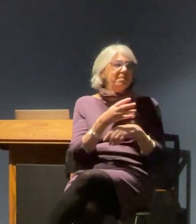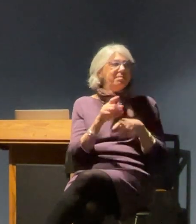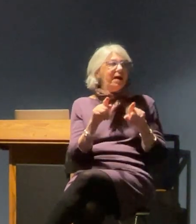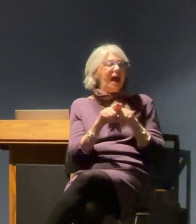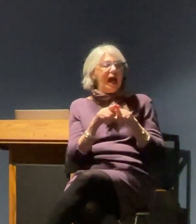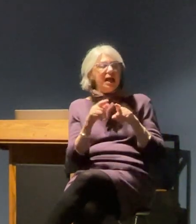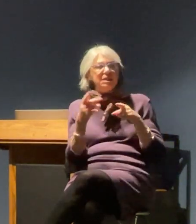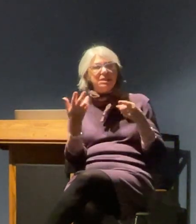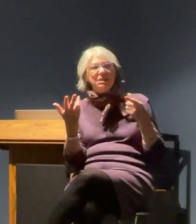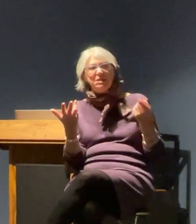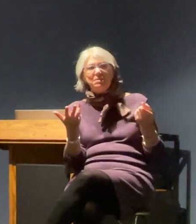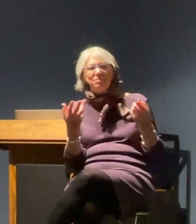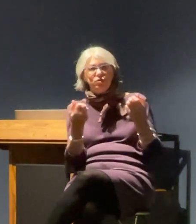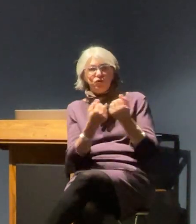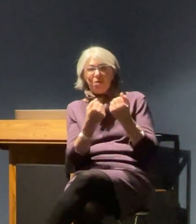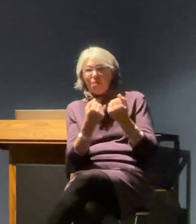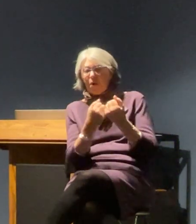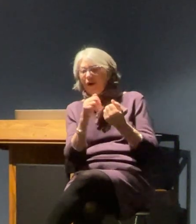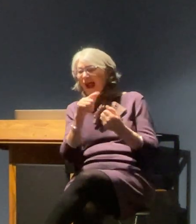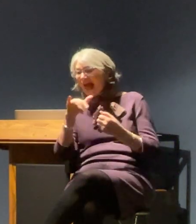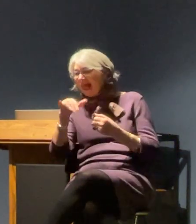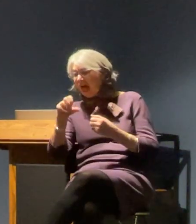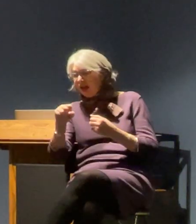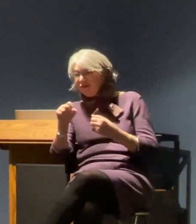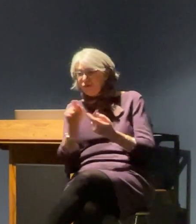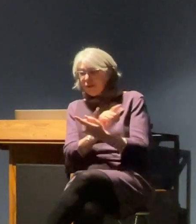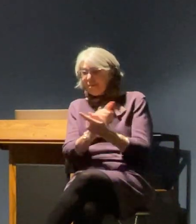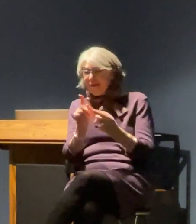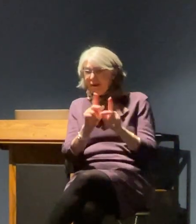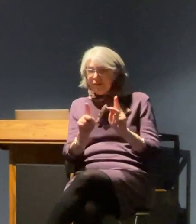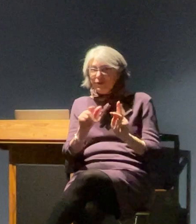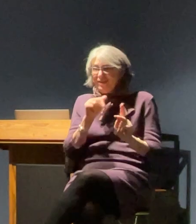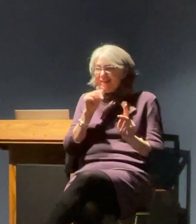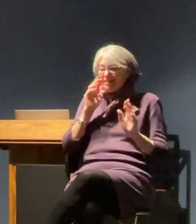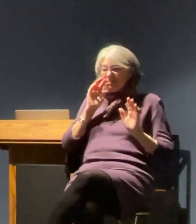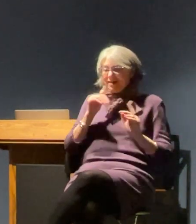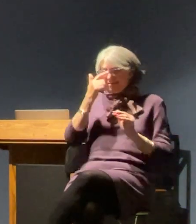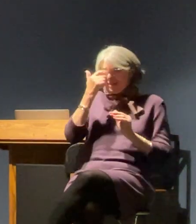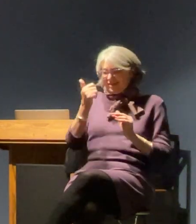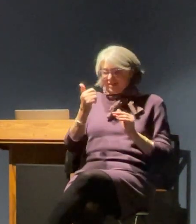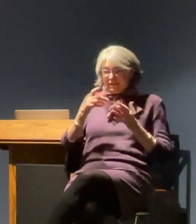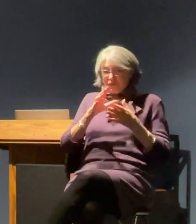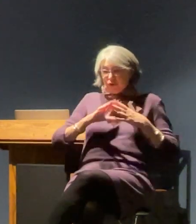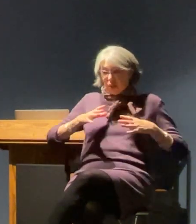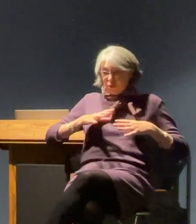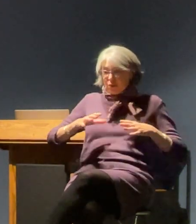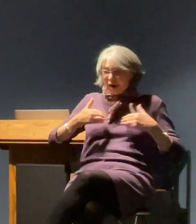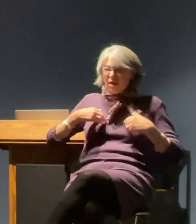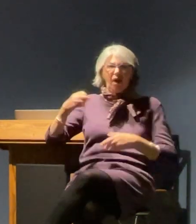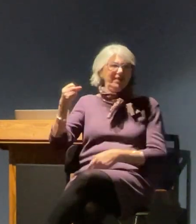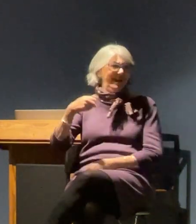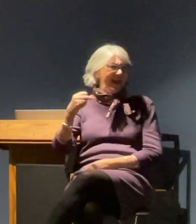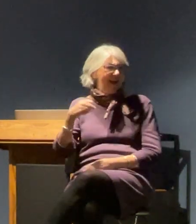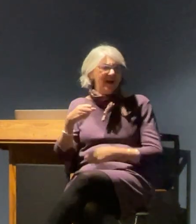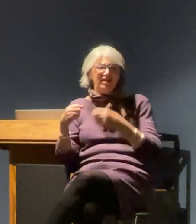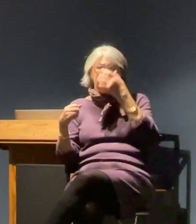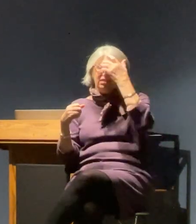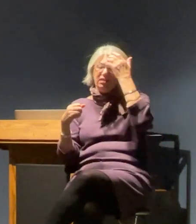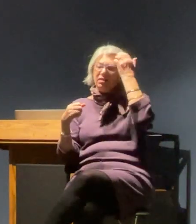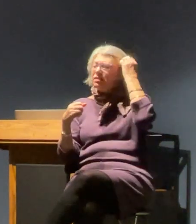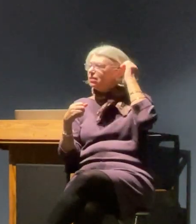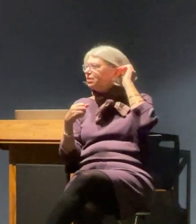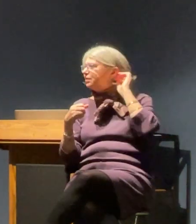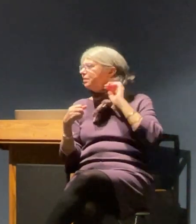as supporters, allies? You know, did you meet people that unexpectedly because of the articles of clothing that you had? Yeah,